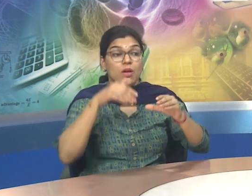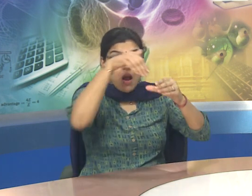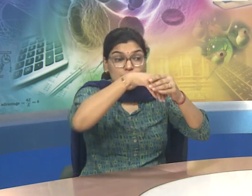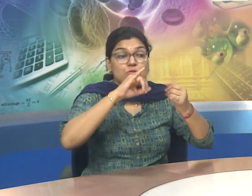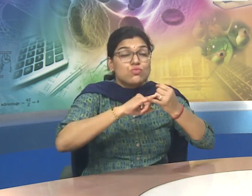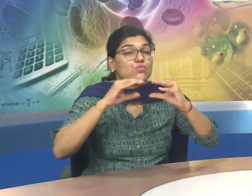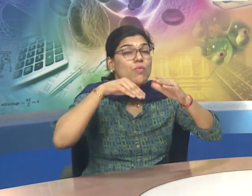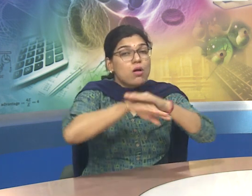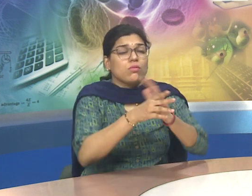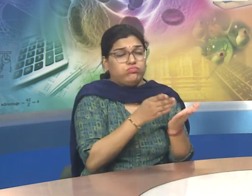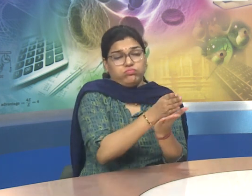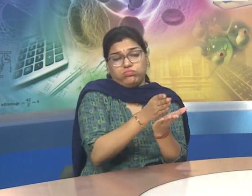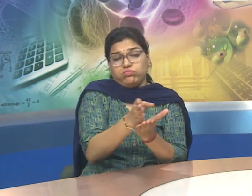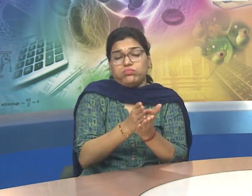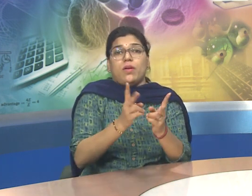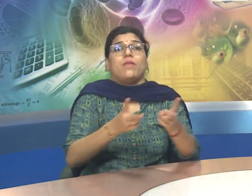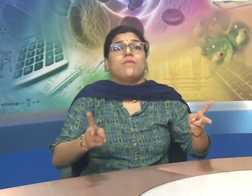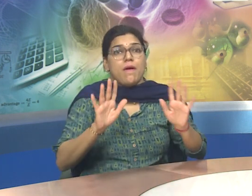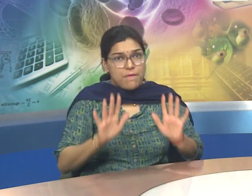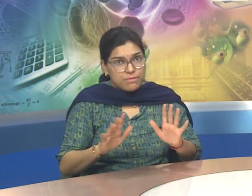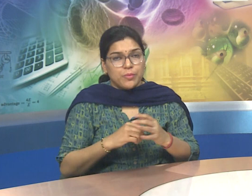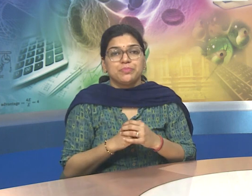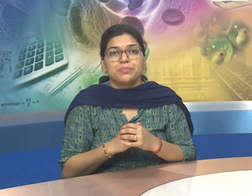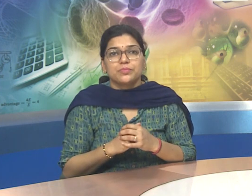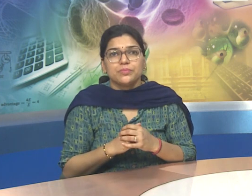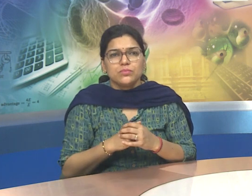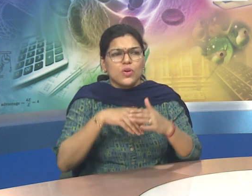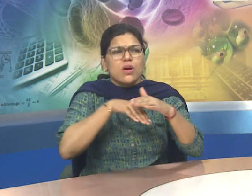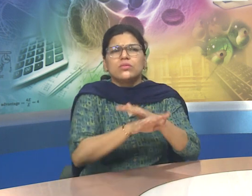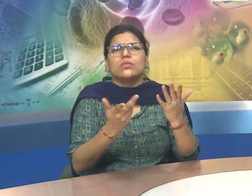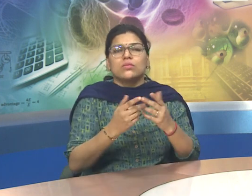for working on the system, we need to have some software which is the basic need.